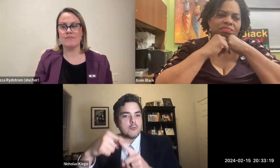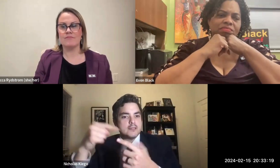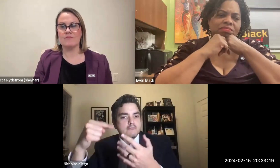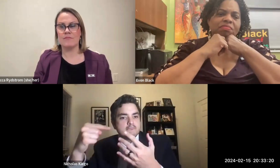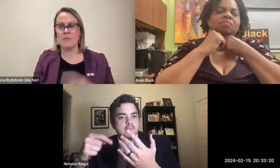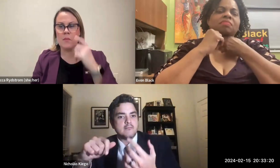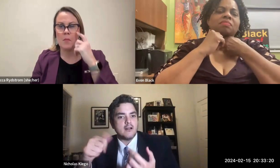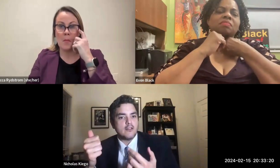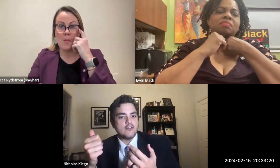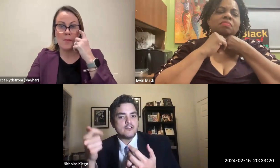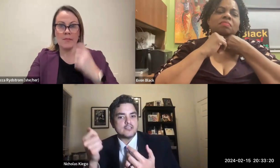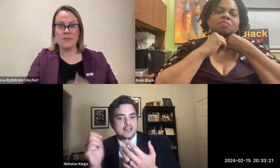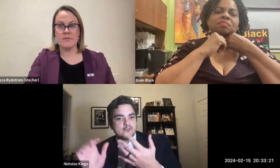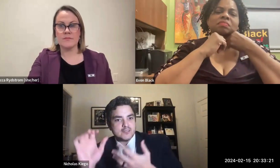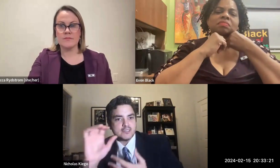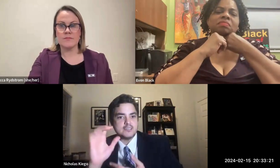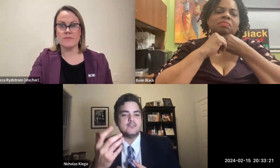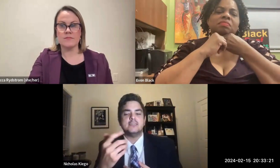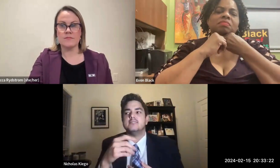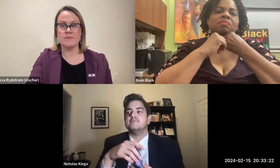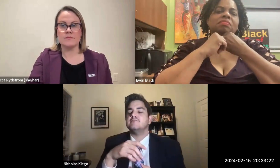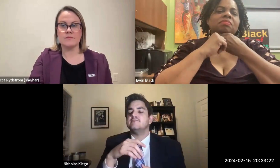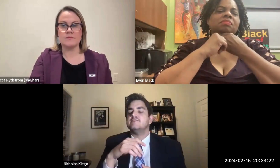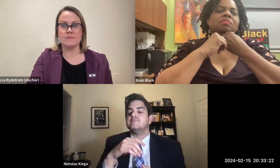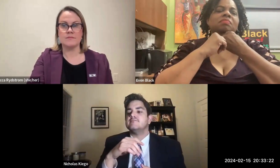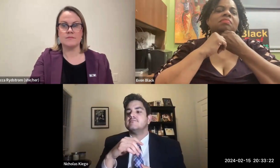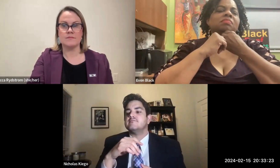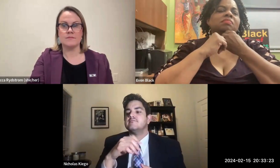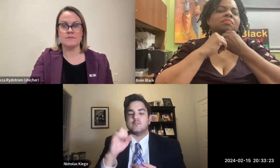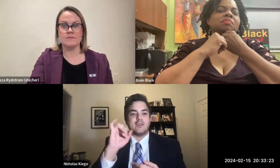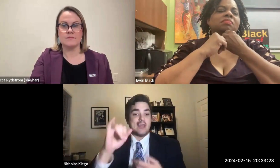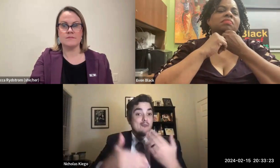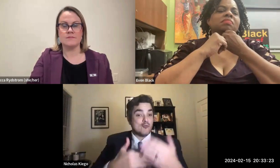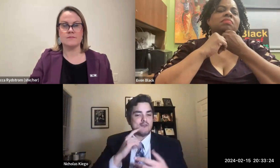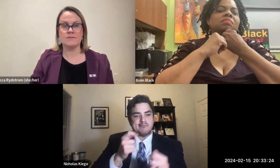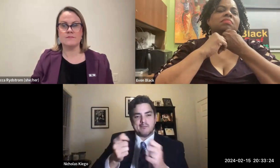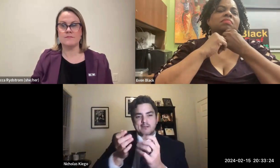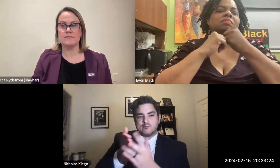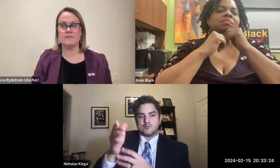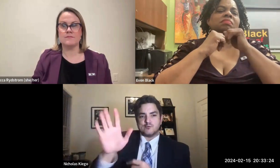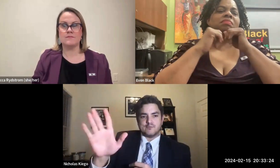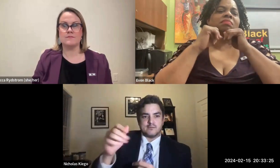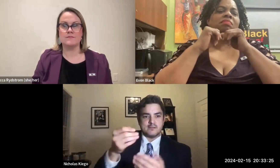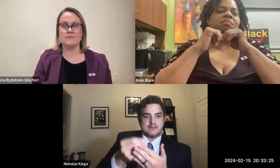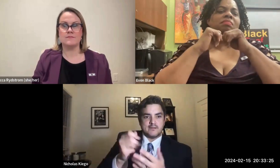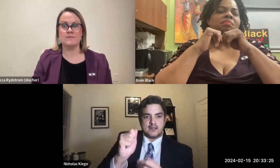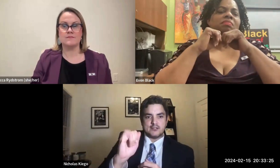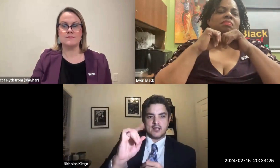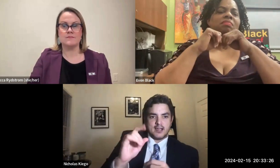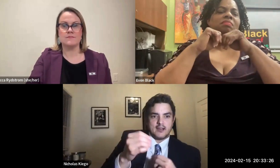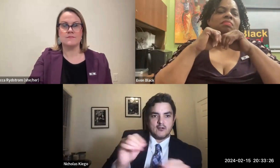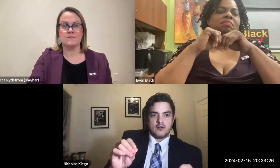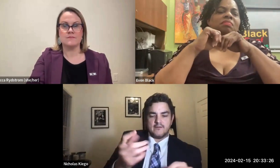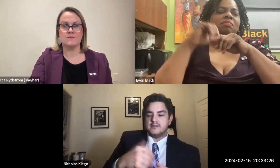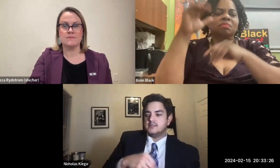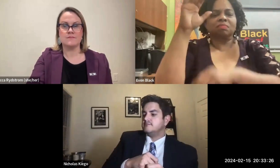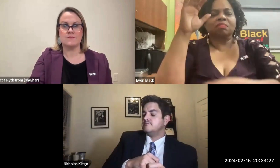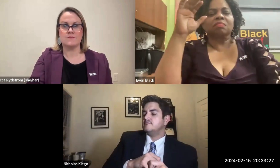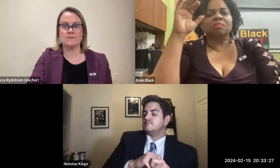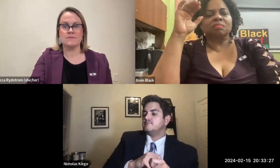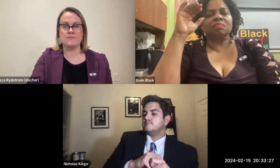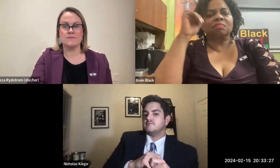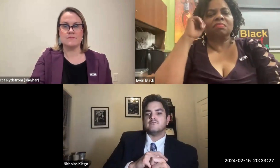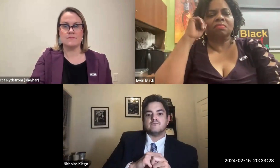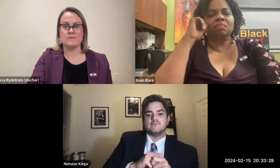office will look at particular students who meet this criteria. And if the criteria has been met, the scholarship will be awarded. But the